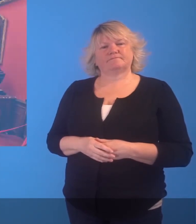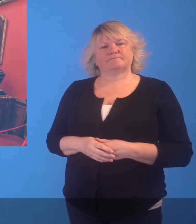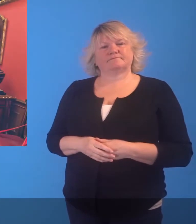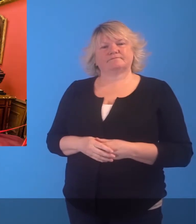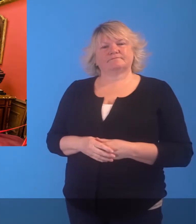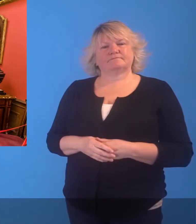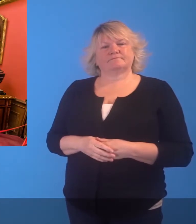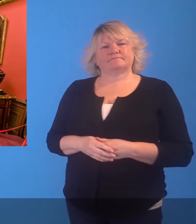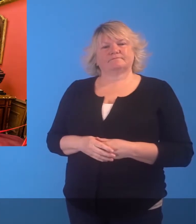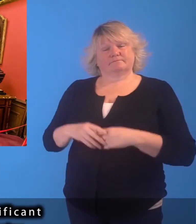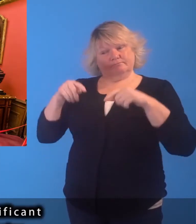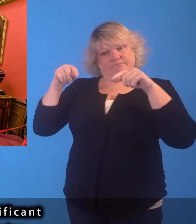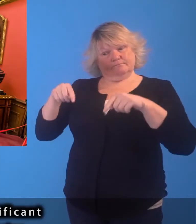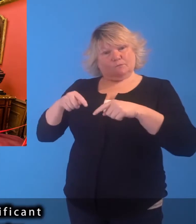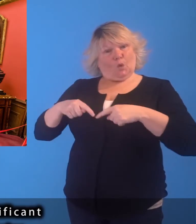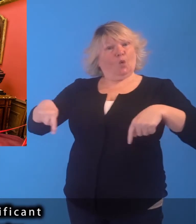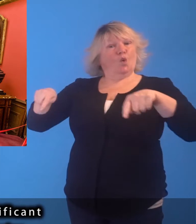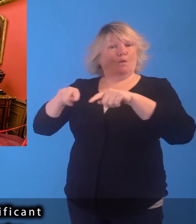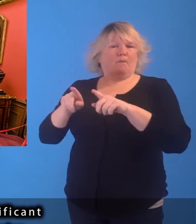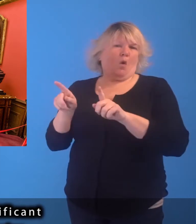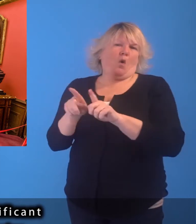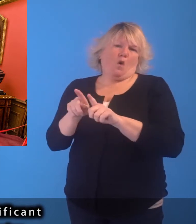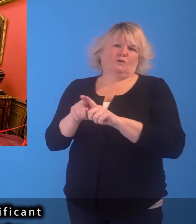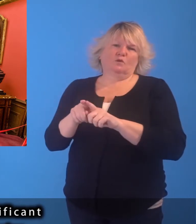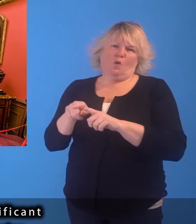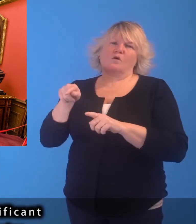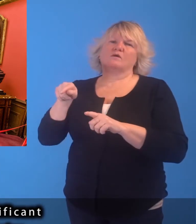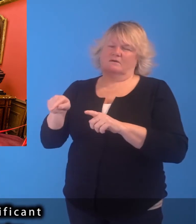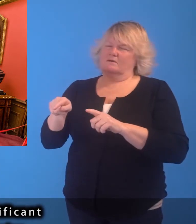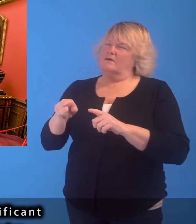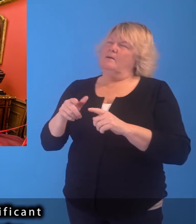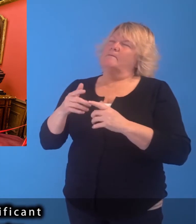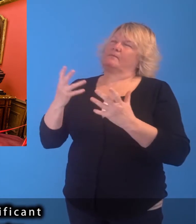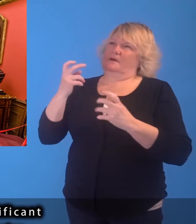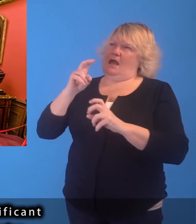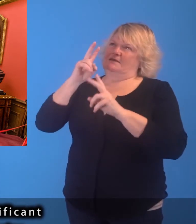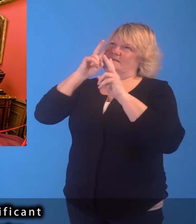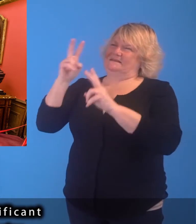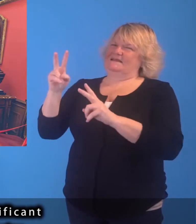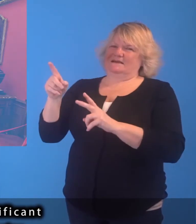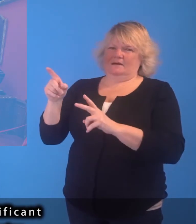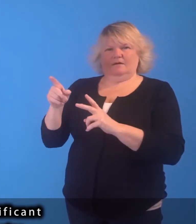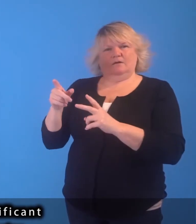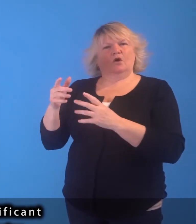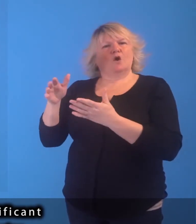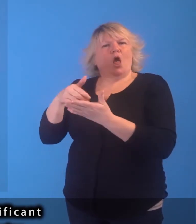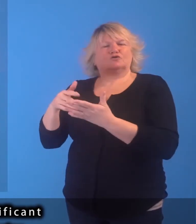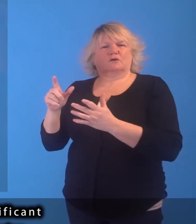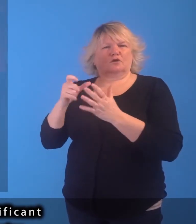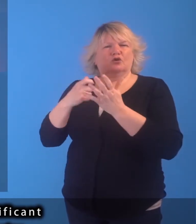only in Derbyshire, and immensely valuable as it is brittle and difficult to work with.